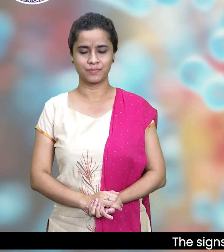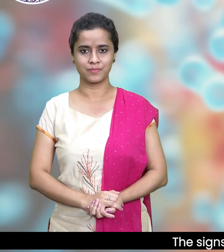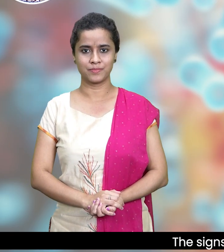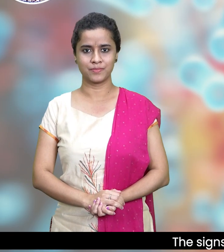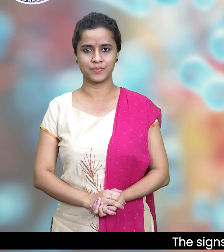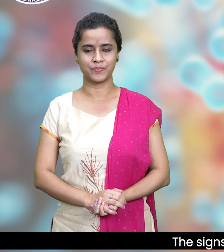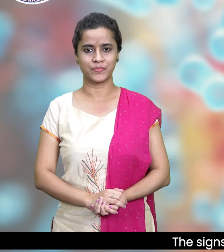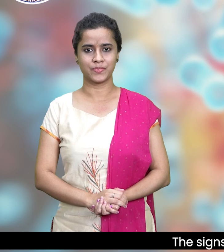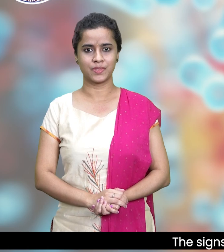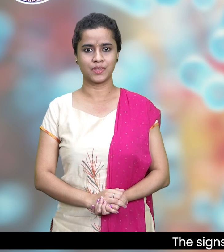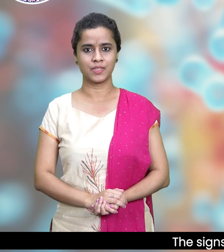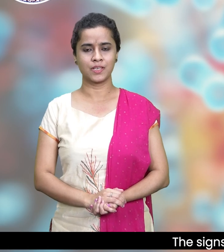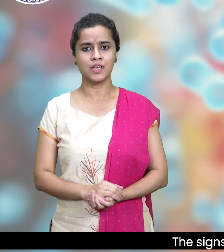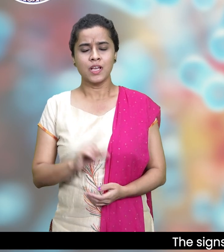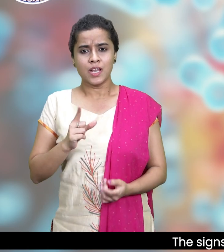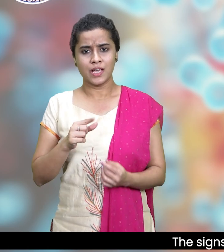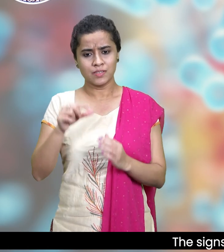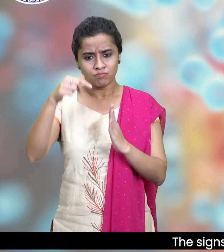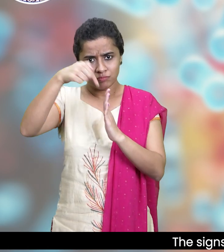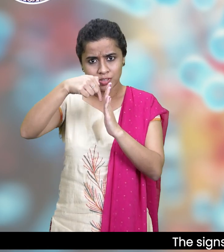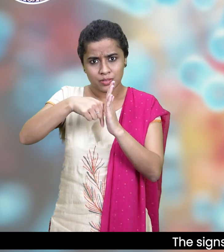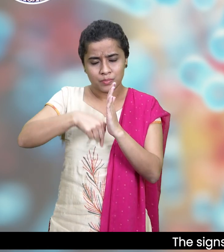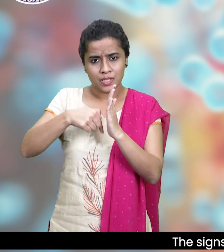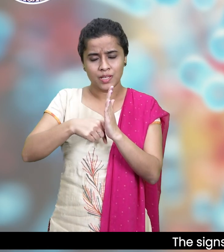The signs and symptoms of a disease